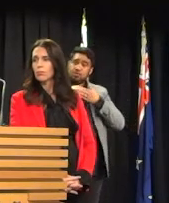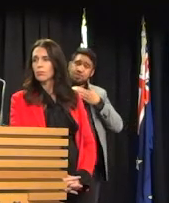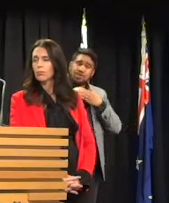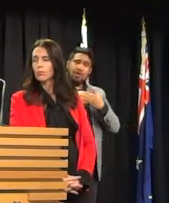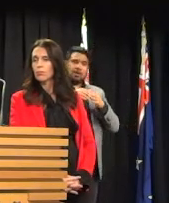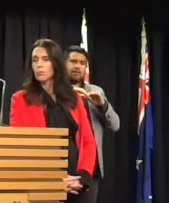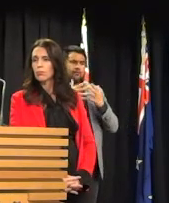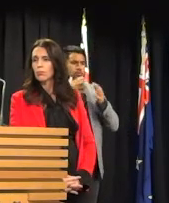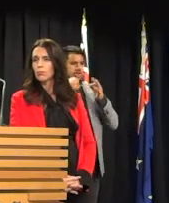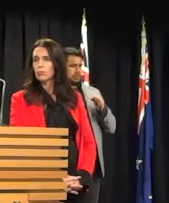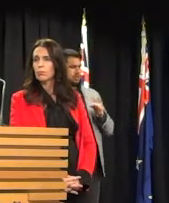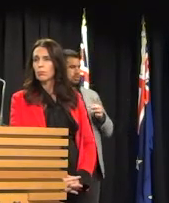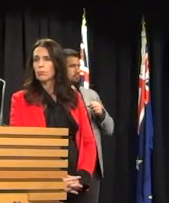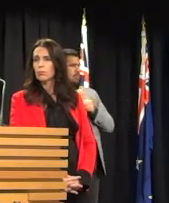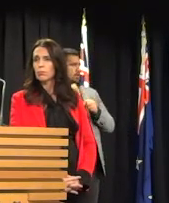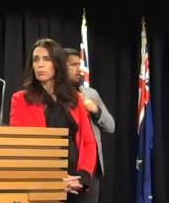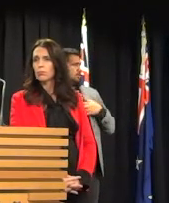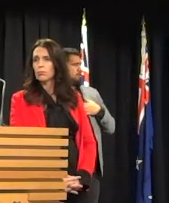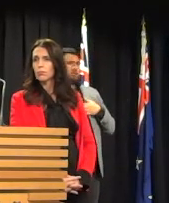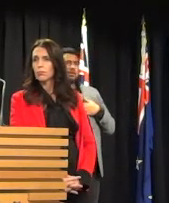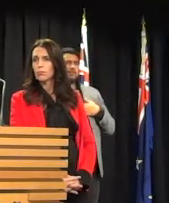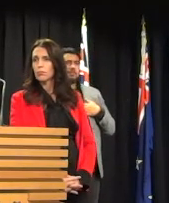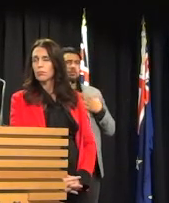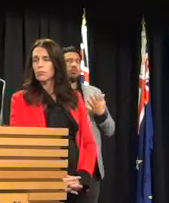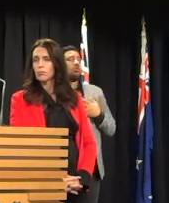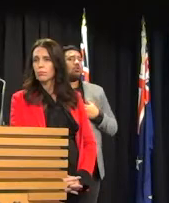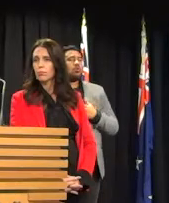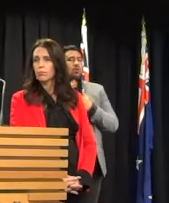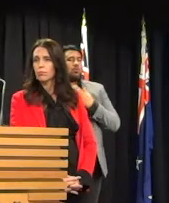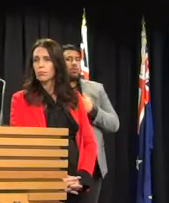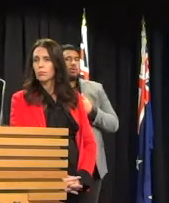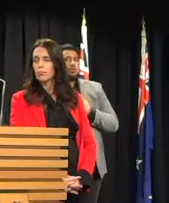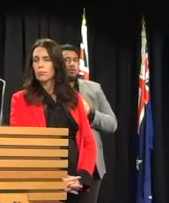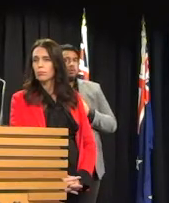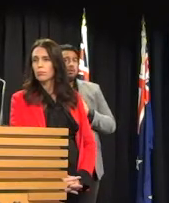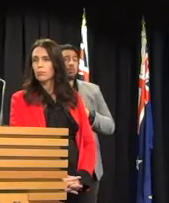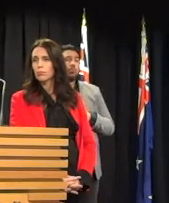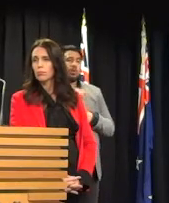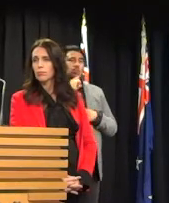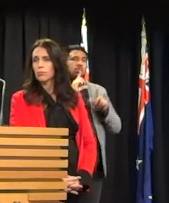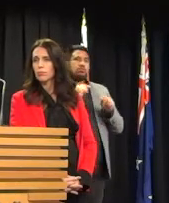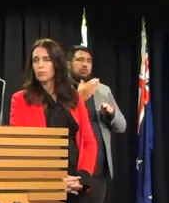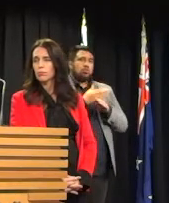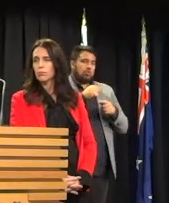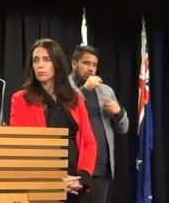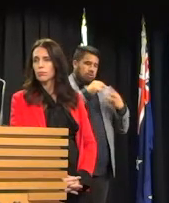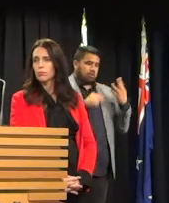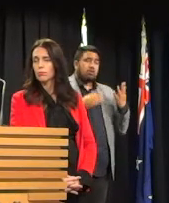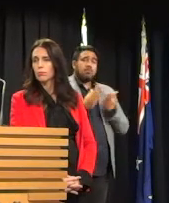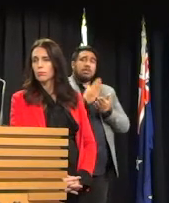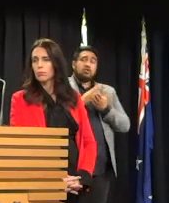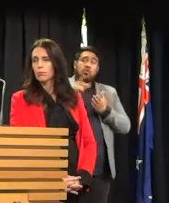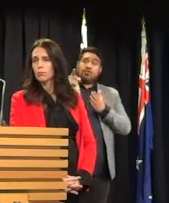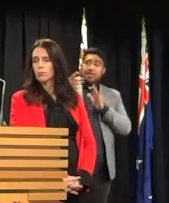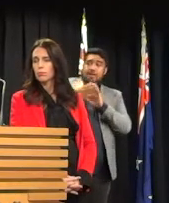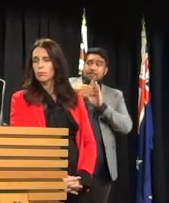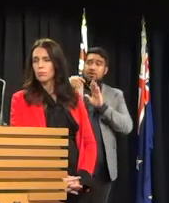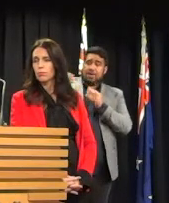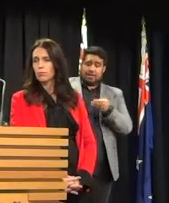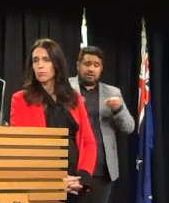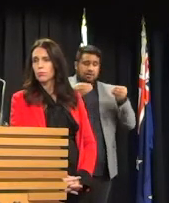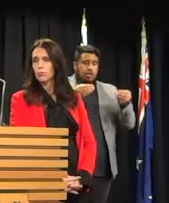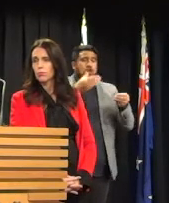determining the decisions that a government makes, and there will be work undertaken to make sure that that type of modelling is